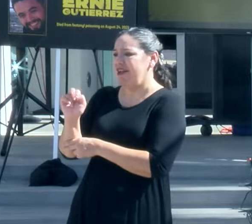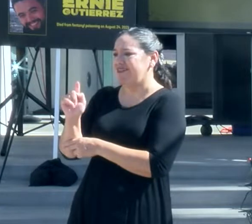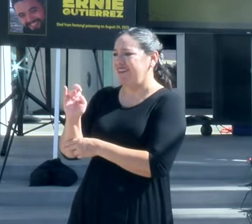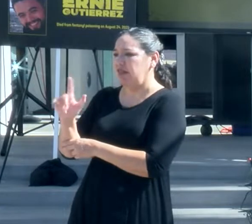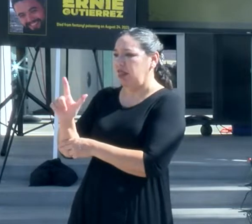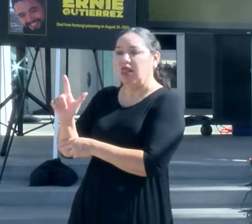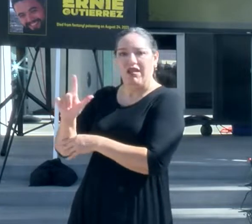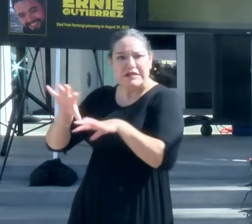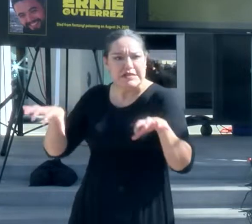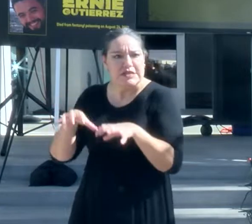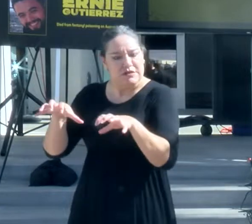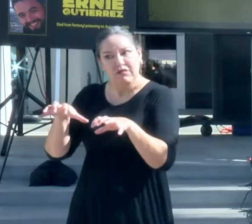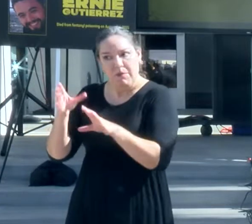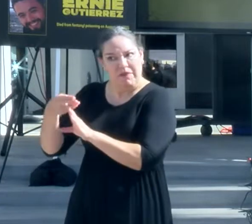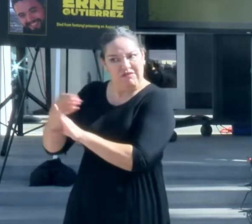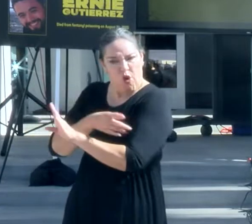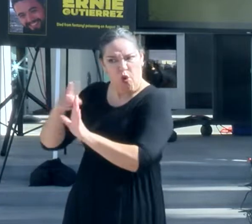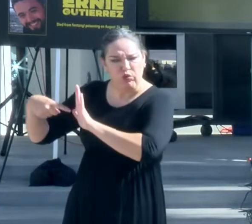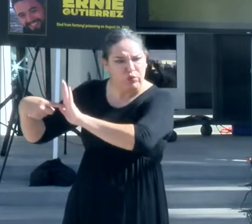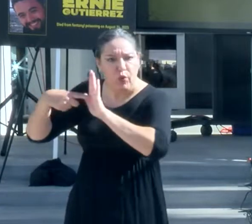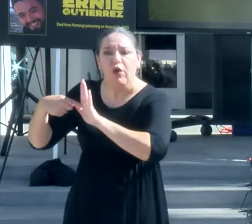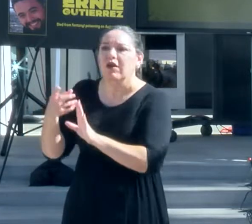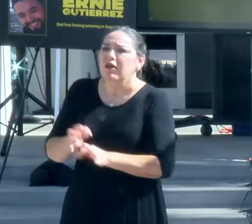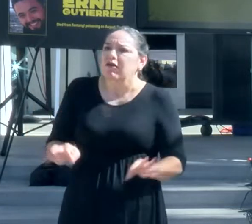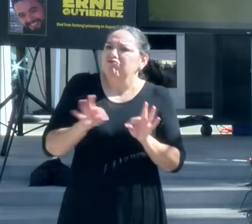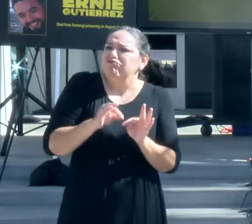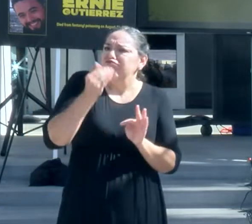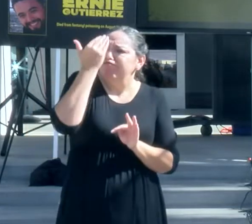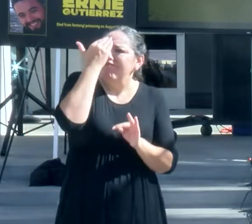collected from the departments have helped us with this campaign.